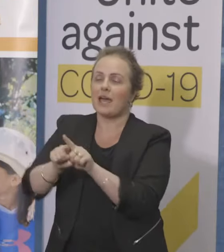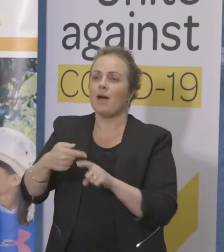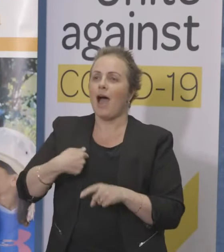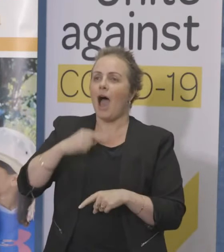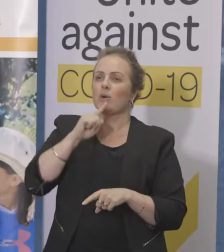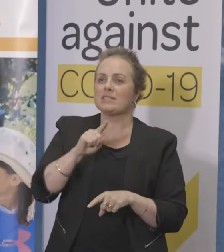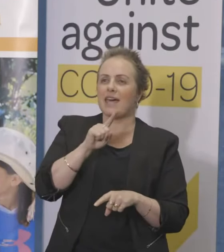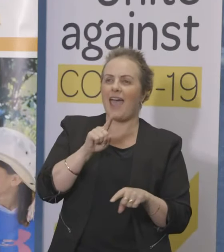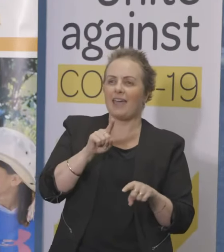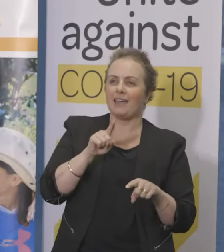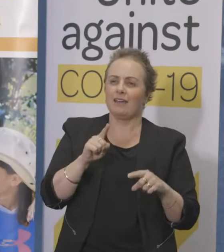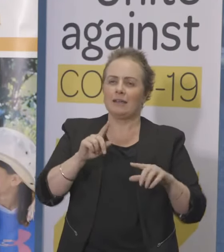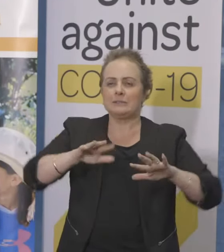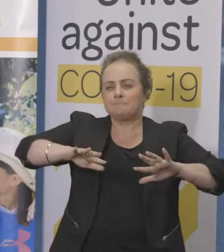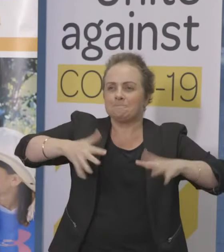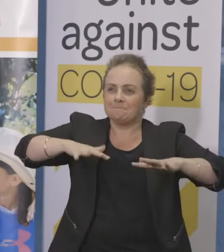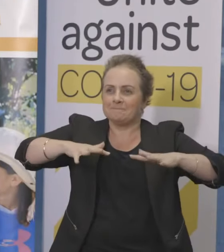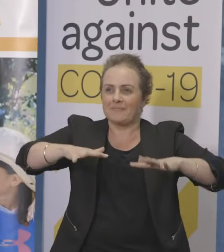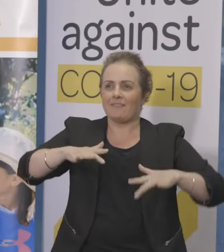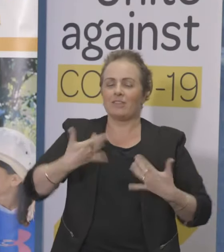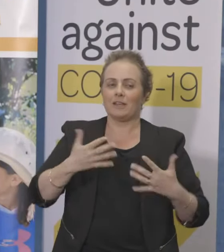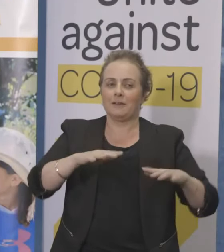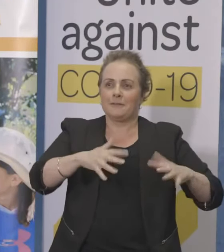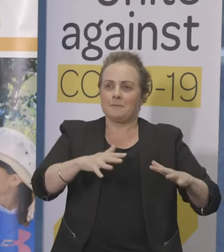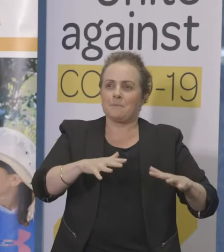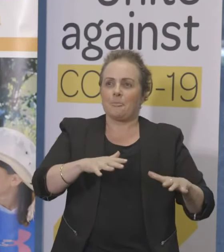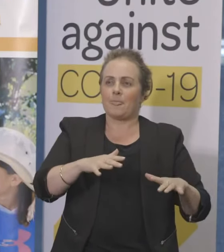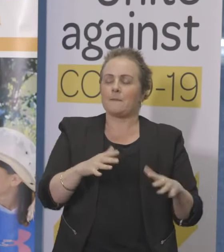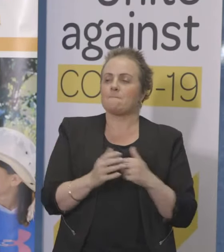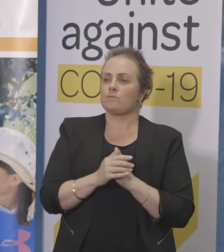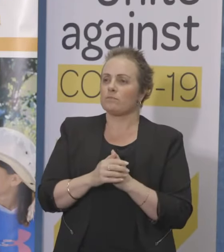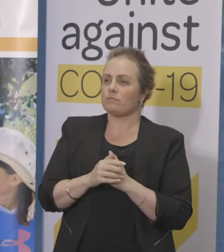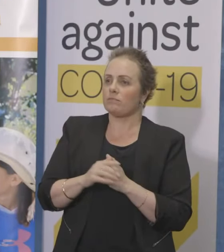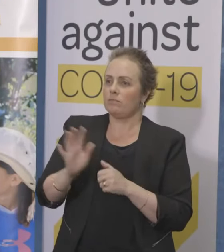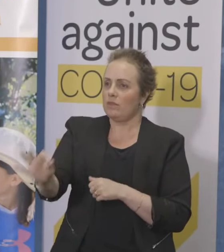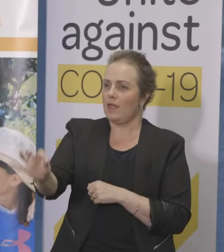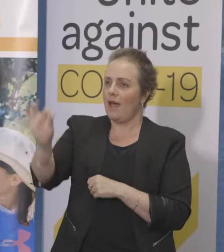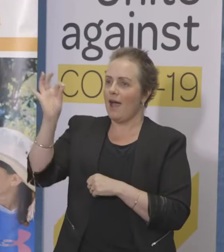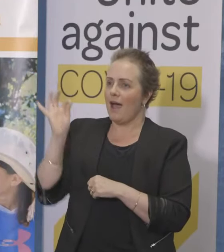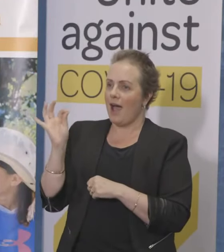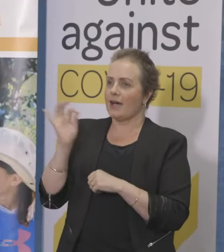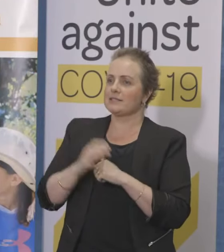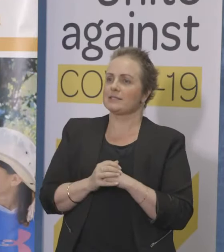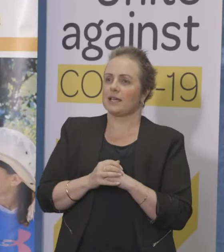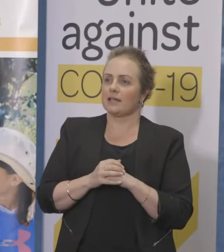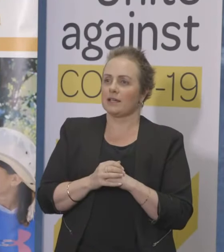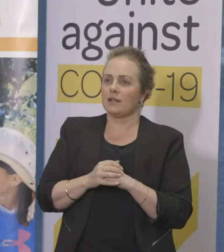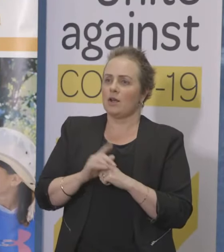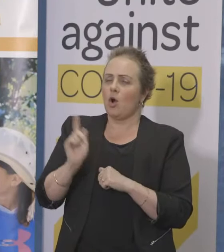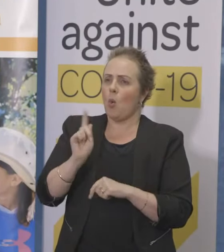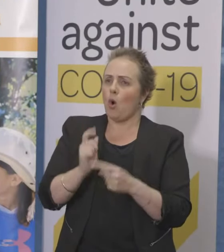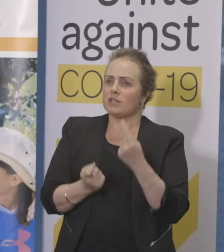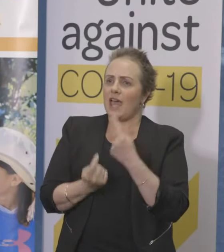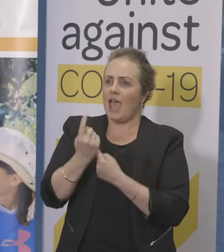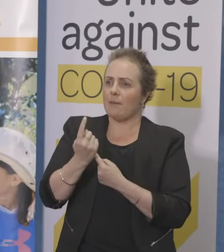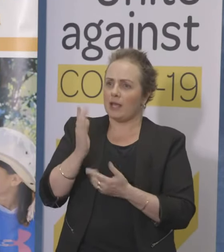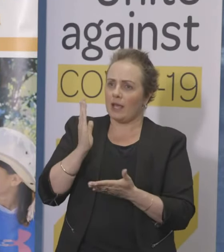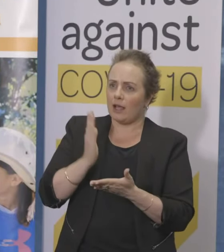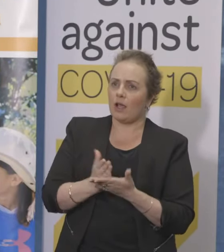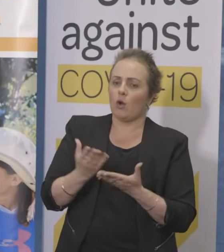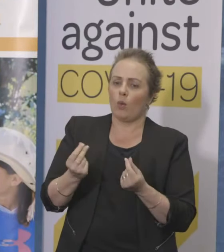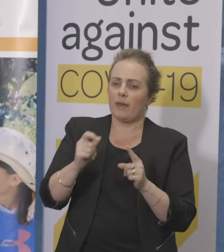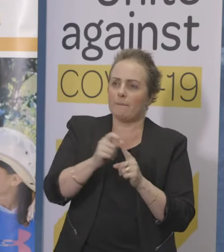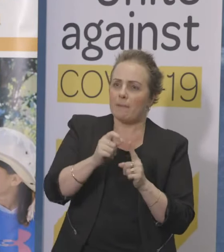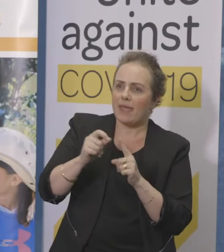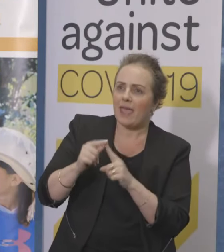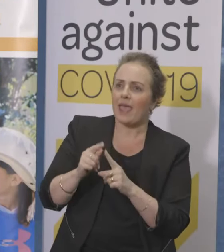Thanks. reporting, A couple more questions, Dr. please. Bloomfield, this is not the first time that what's been said in the daily press is at odds with what is actually happening on the ground. It happened with PPE, it